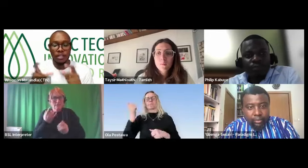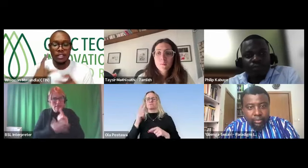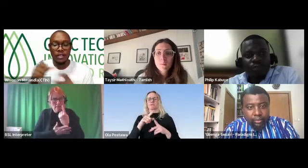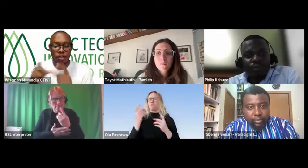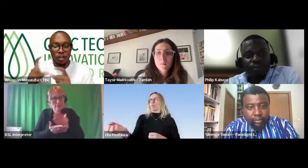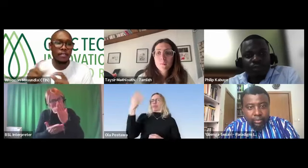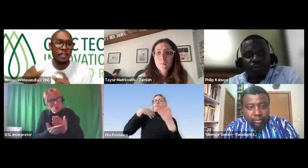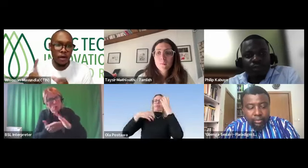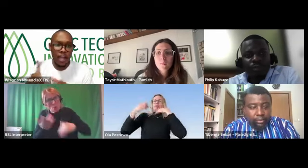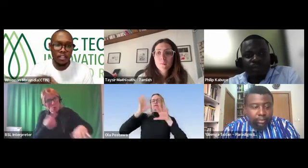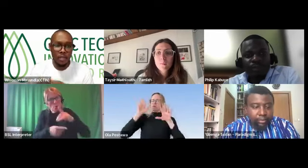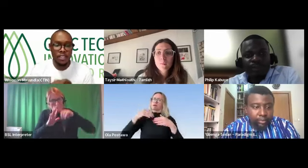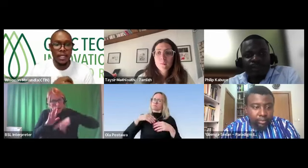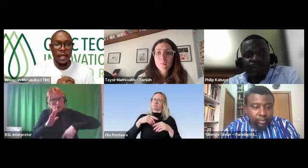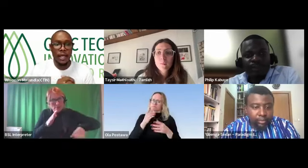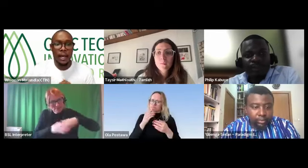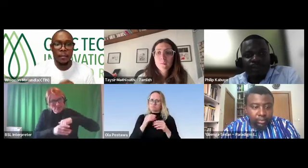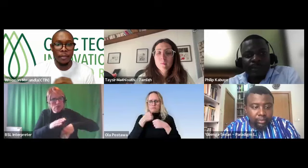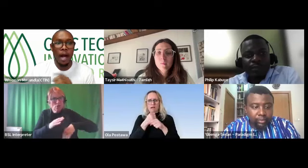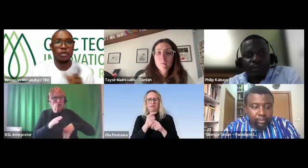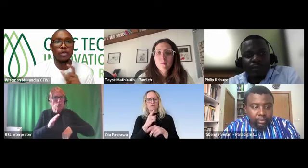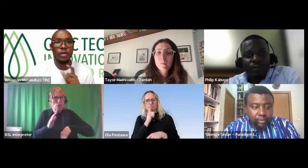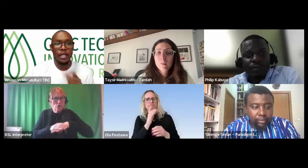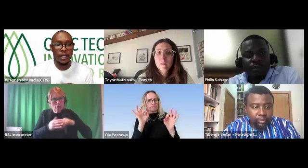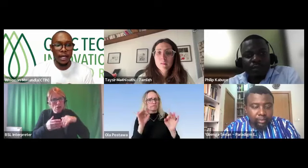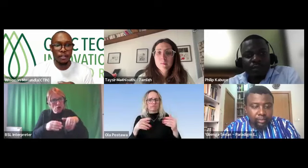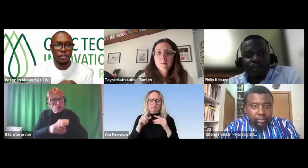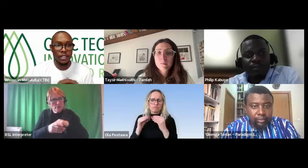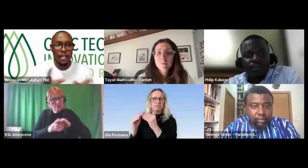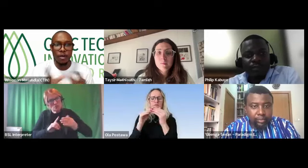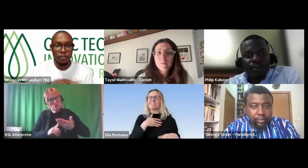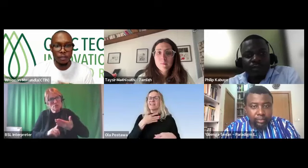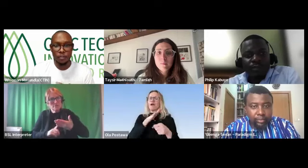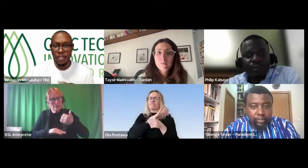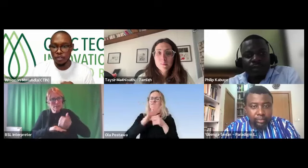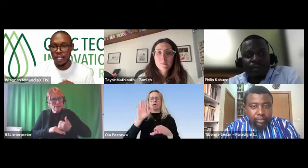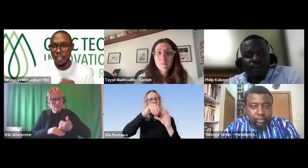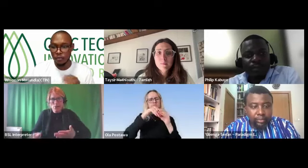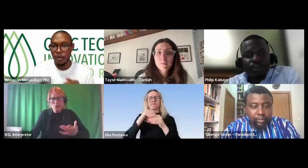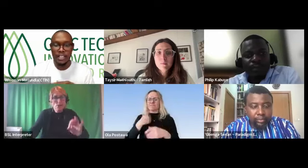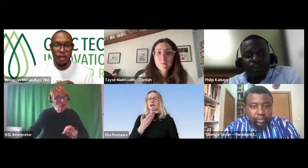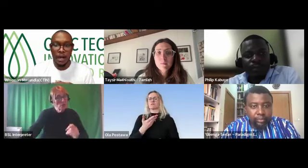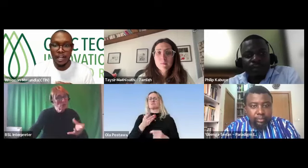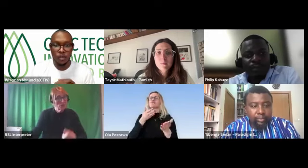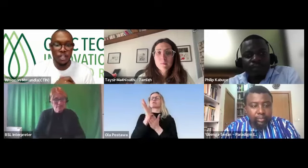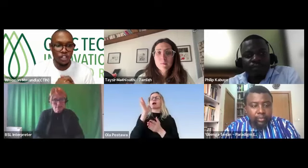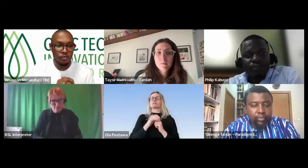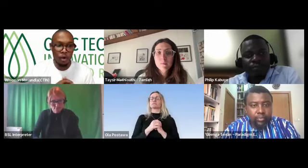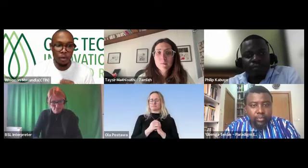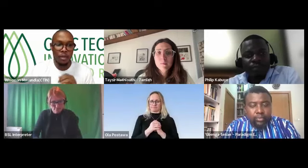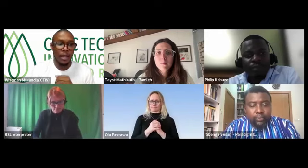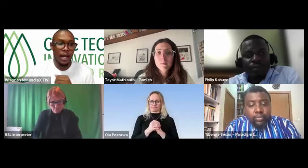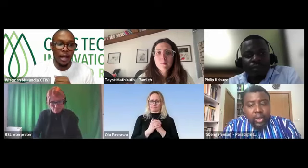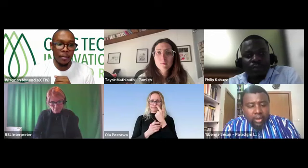all these digital policies are inclusive and they are rights-based? How do we then do it? Any one of the speaker to take it before I take one